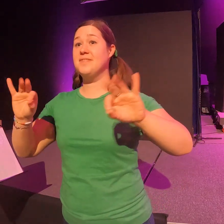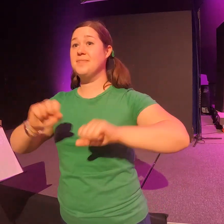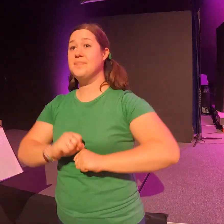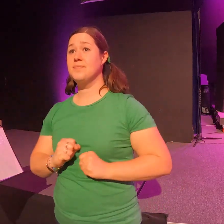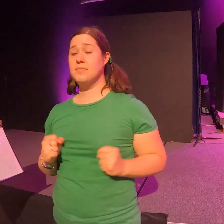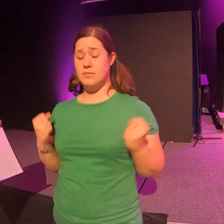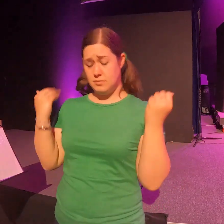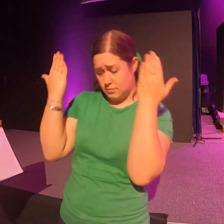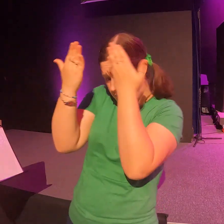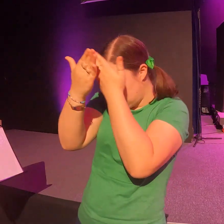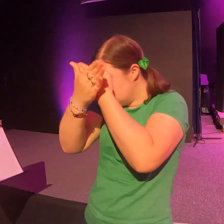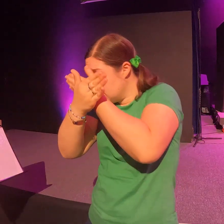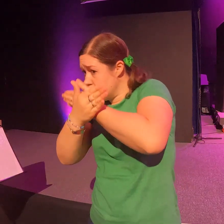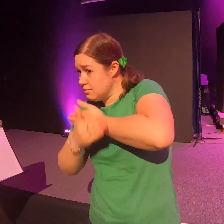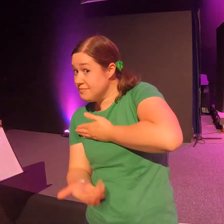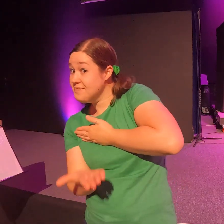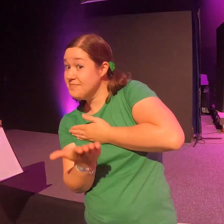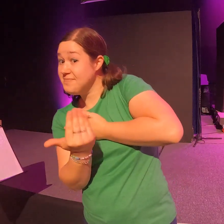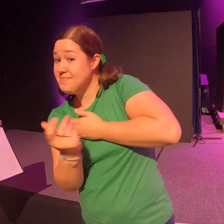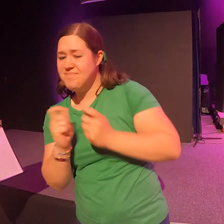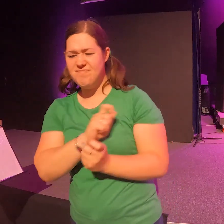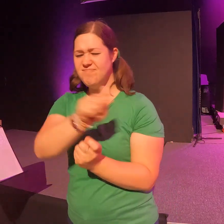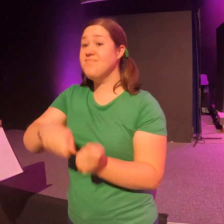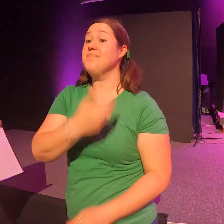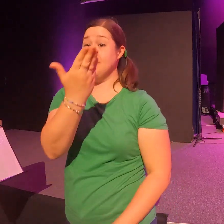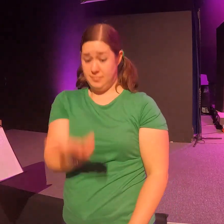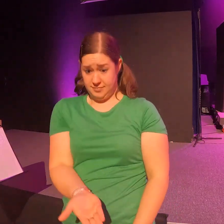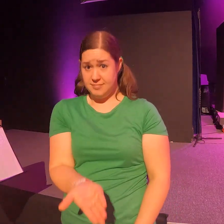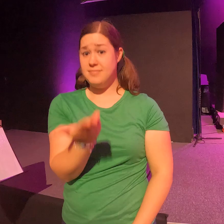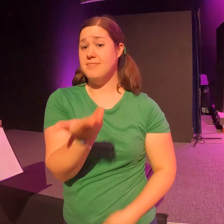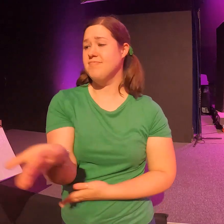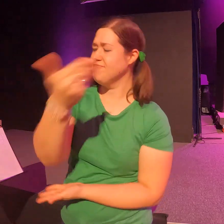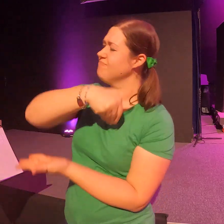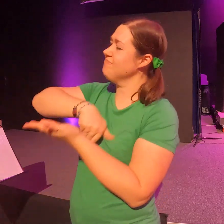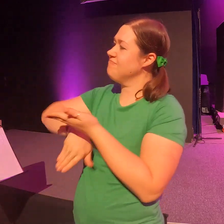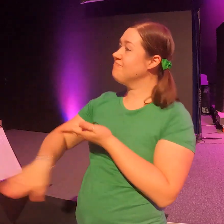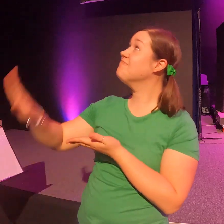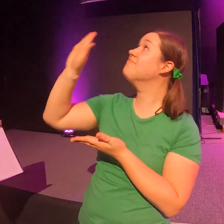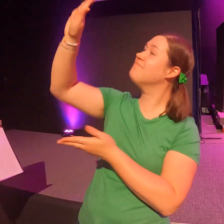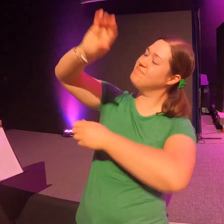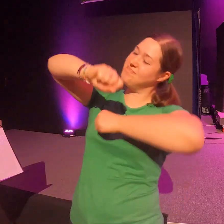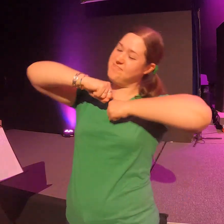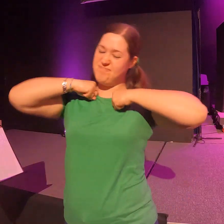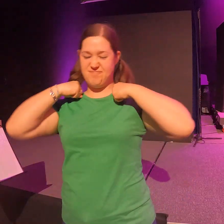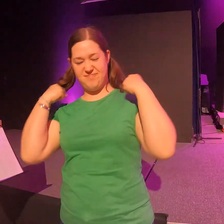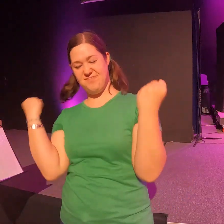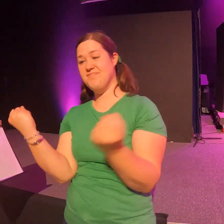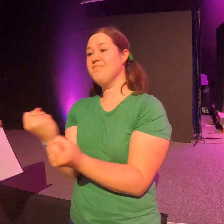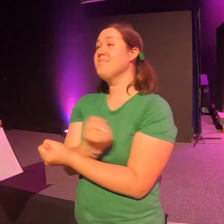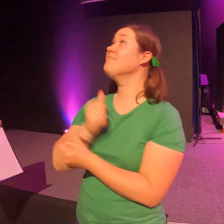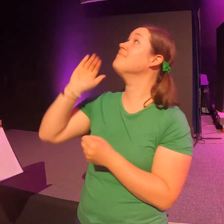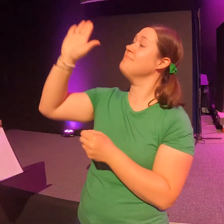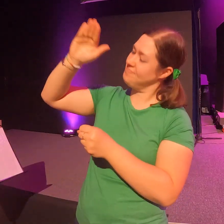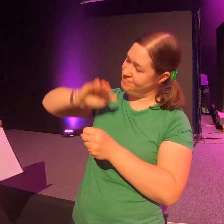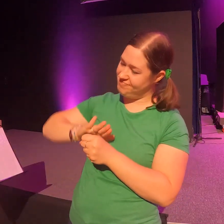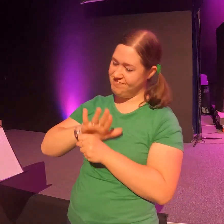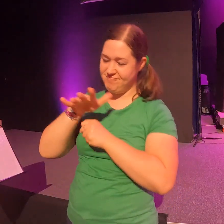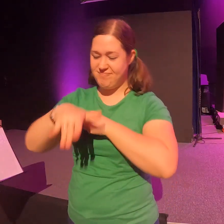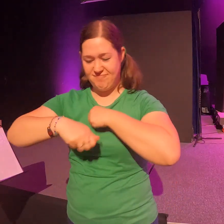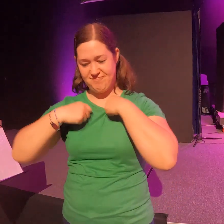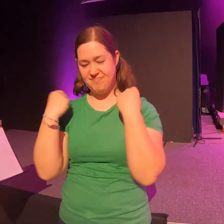freedom. Come out of the dark, just as you are, into the fullness